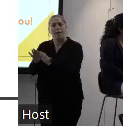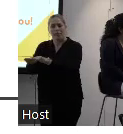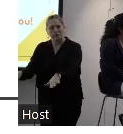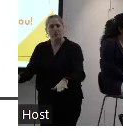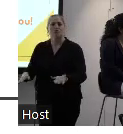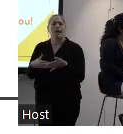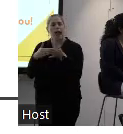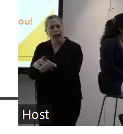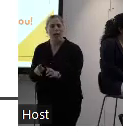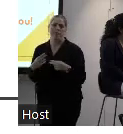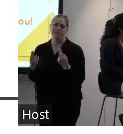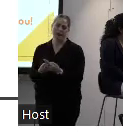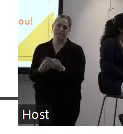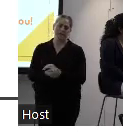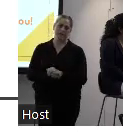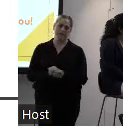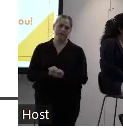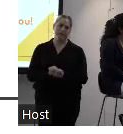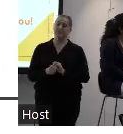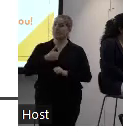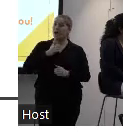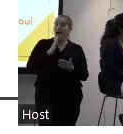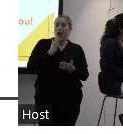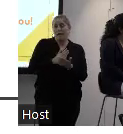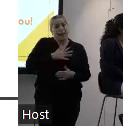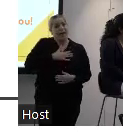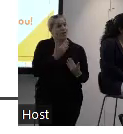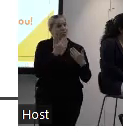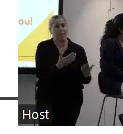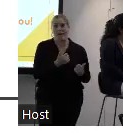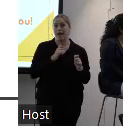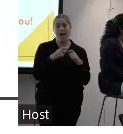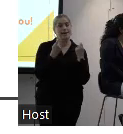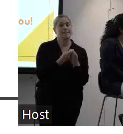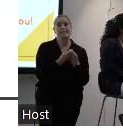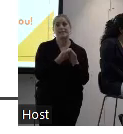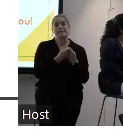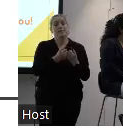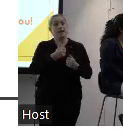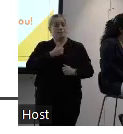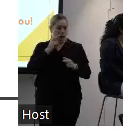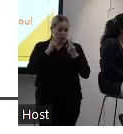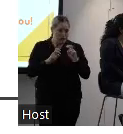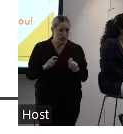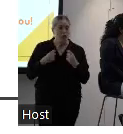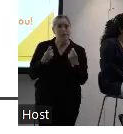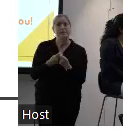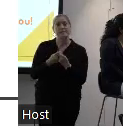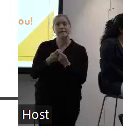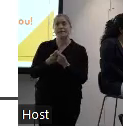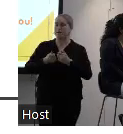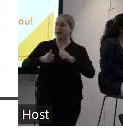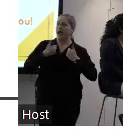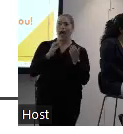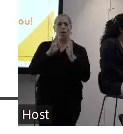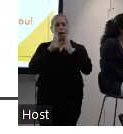to thank the Child Neurodevelopment and Mental Health team at BMC, the Clinic for Autism and Neurodevelopment Research at BMC, and our